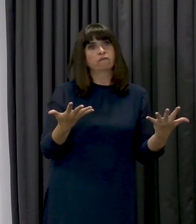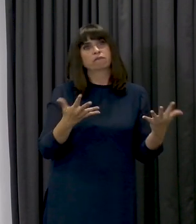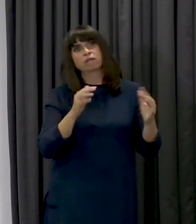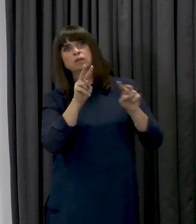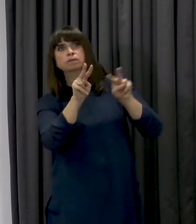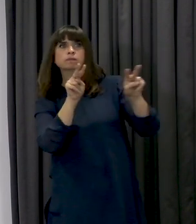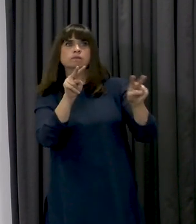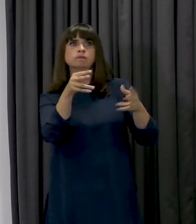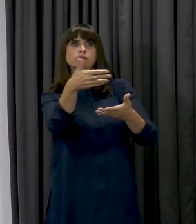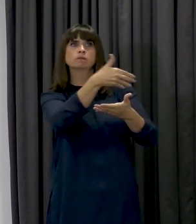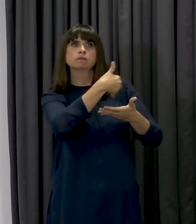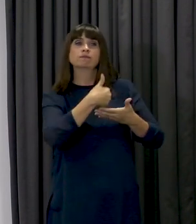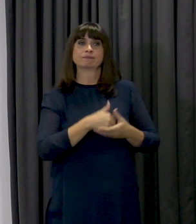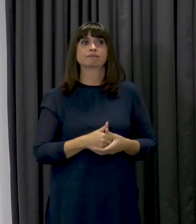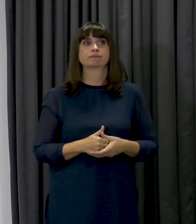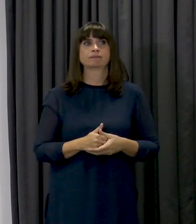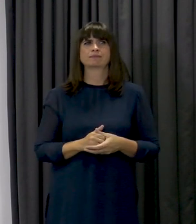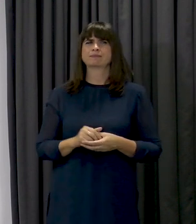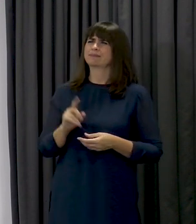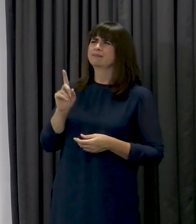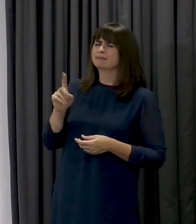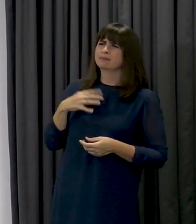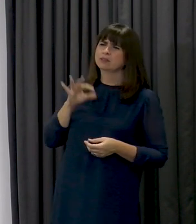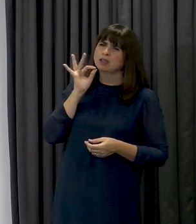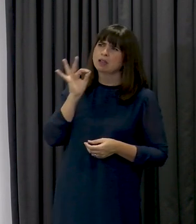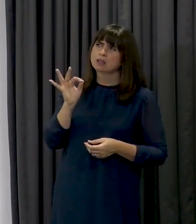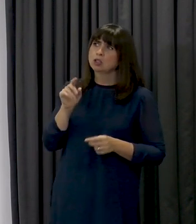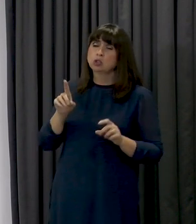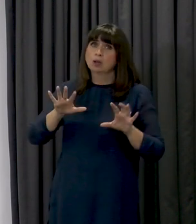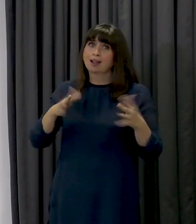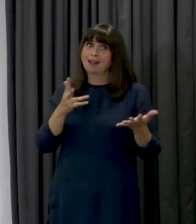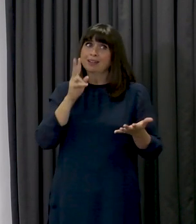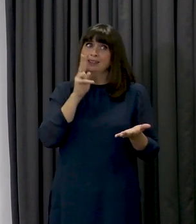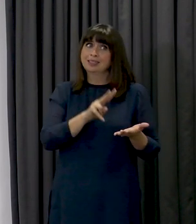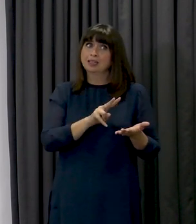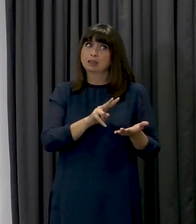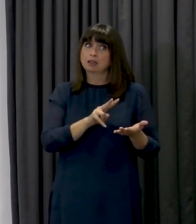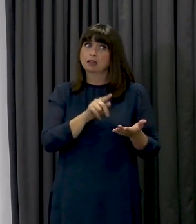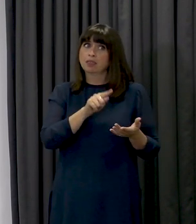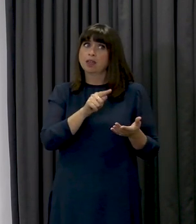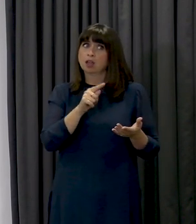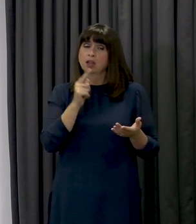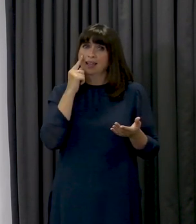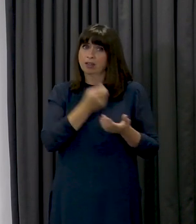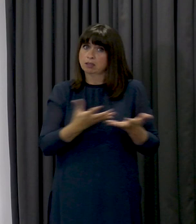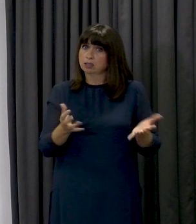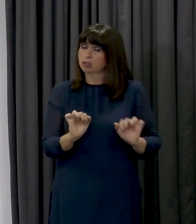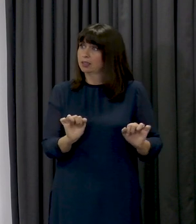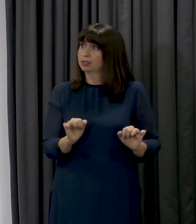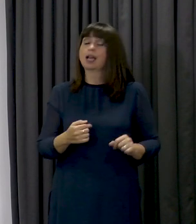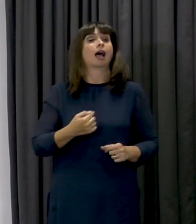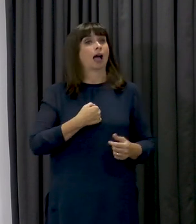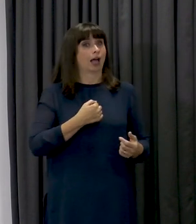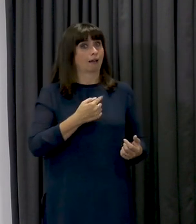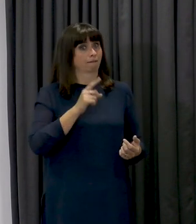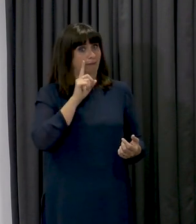evidence tells us. Sorry, just a quick follow-up on that. So have you not seen that evidence as yet? Well, I have seen